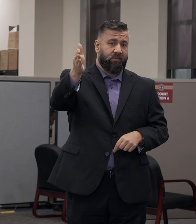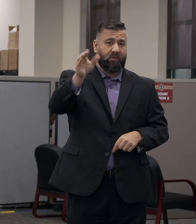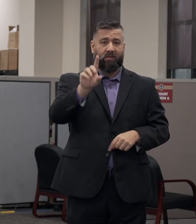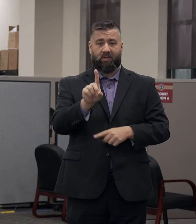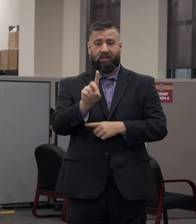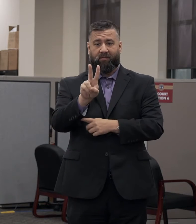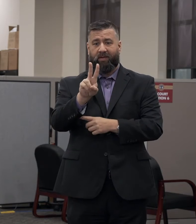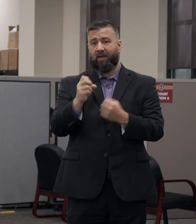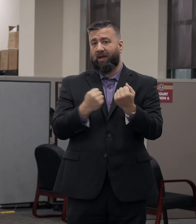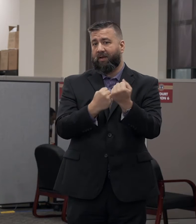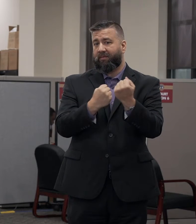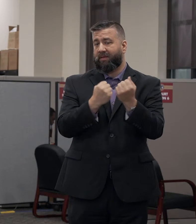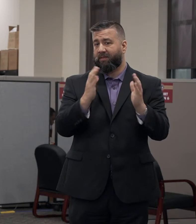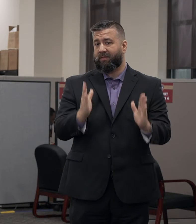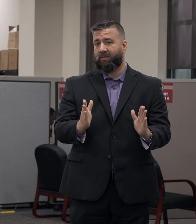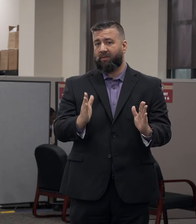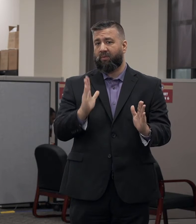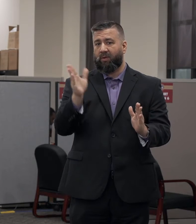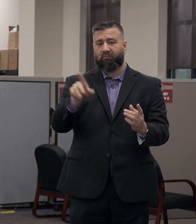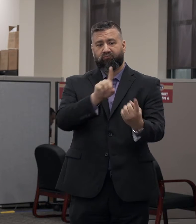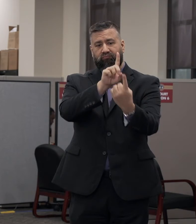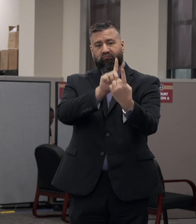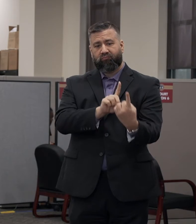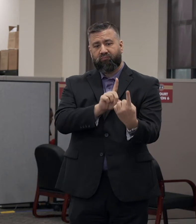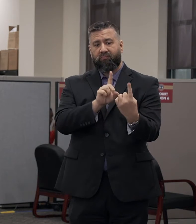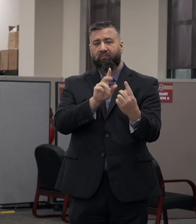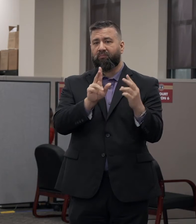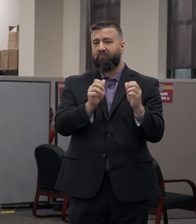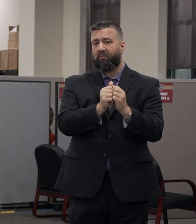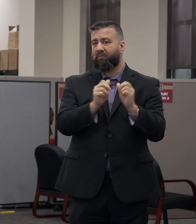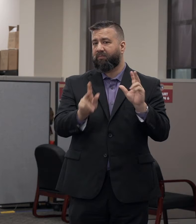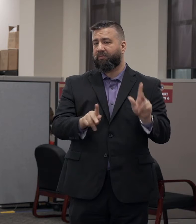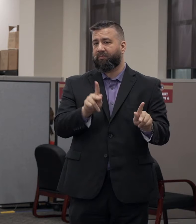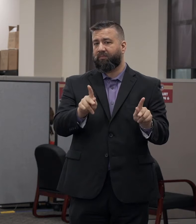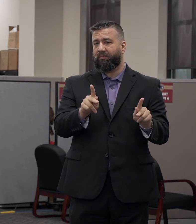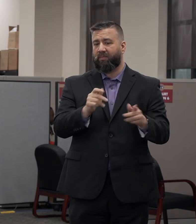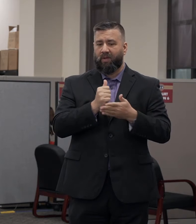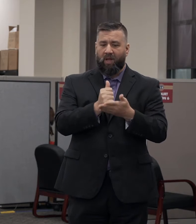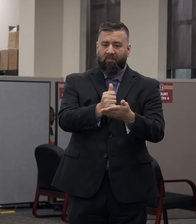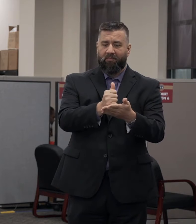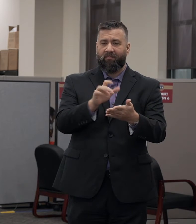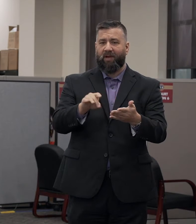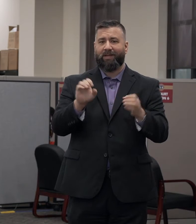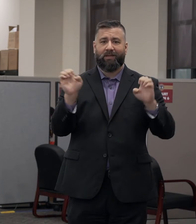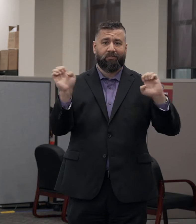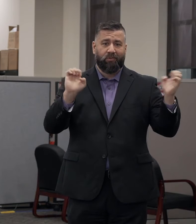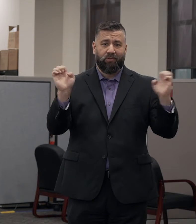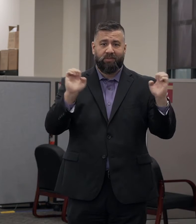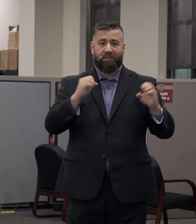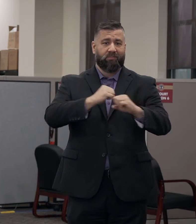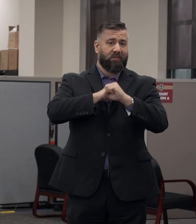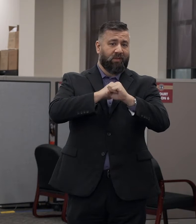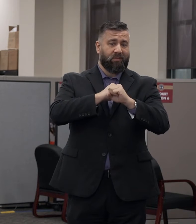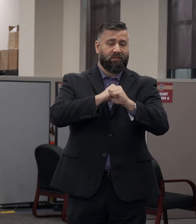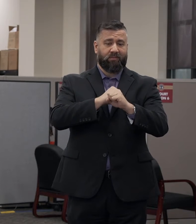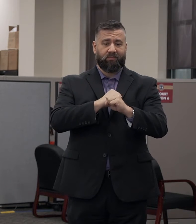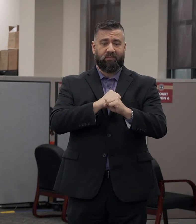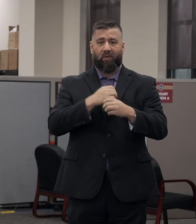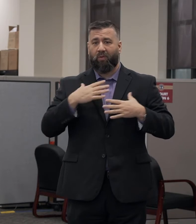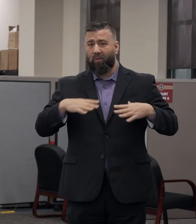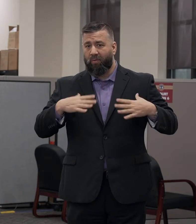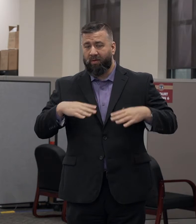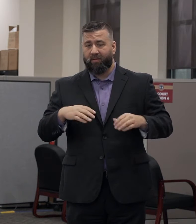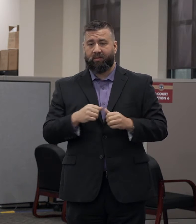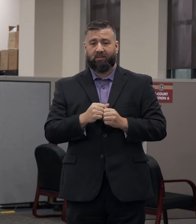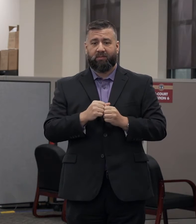will be here to meet privately with victims in order to help them find emergency shelter, clothing, child care, job